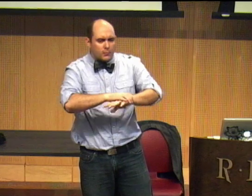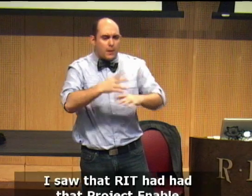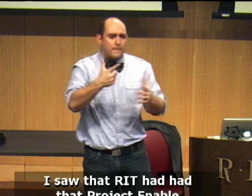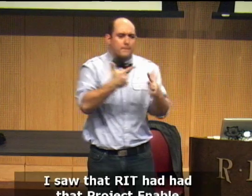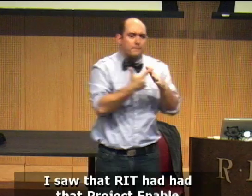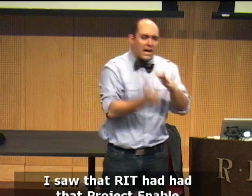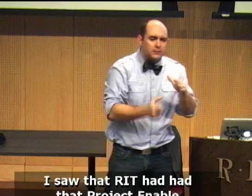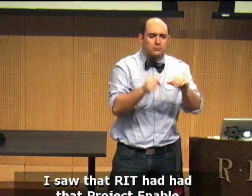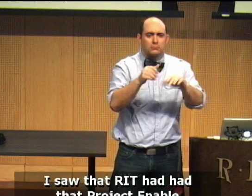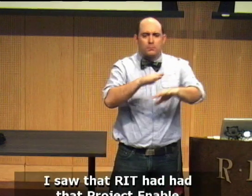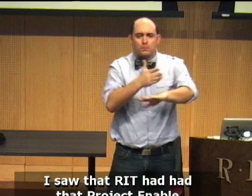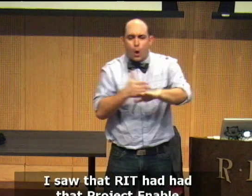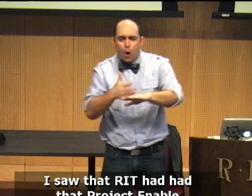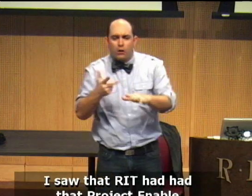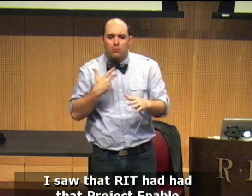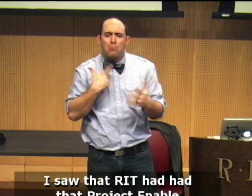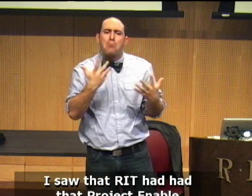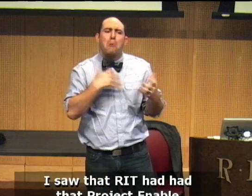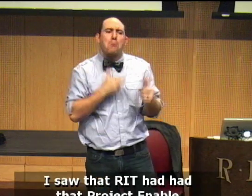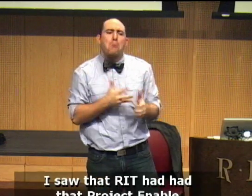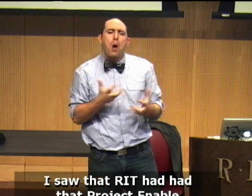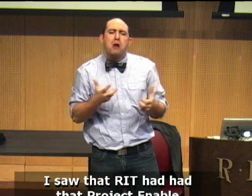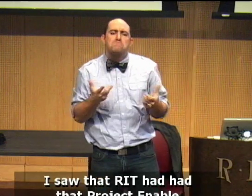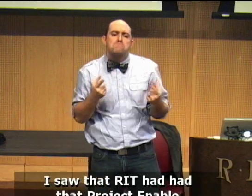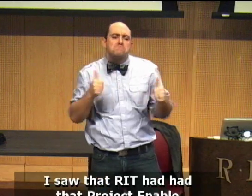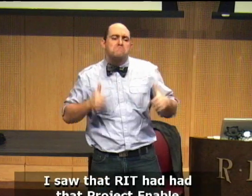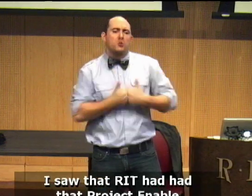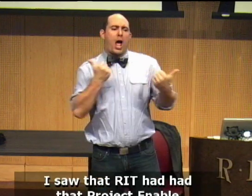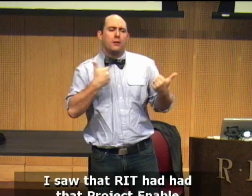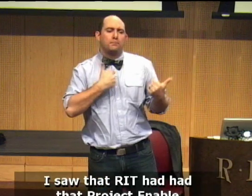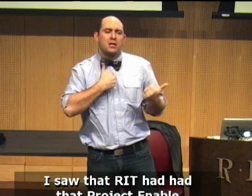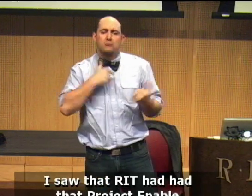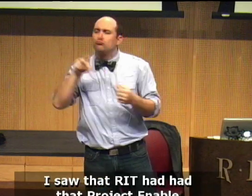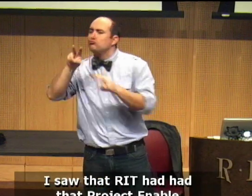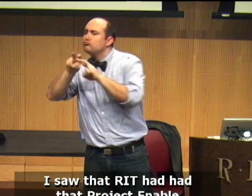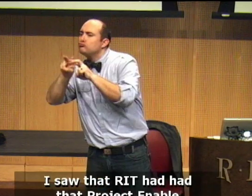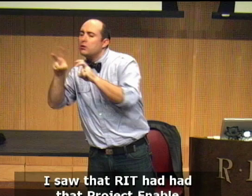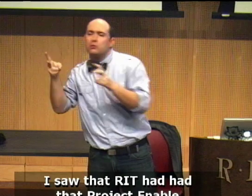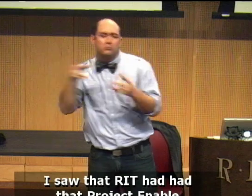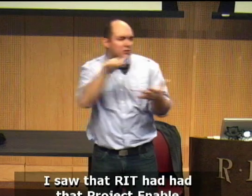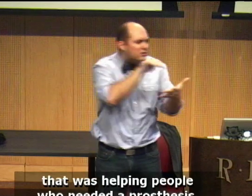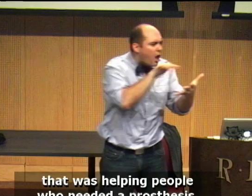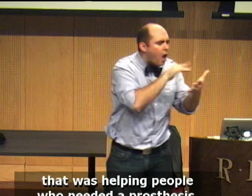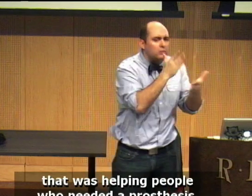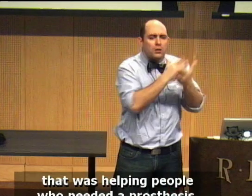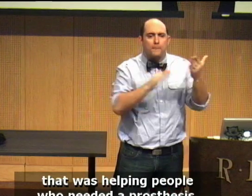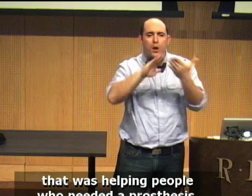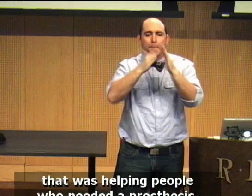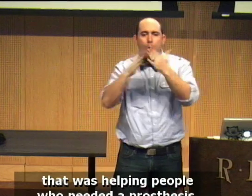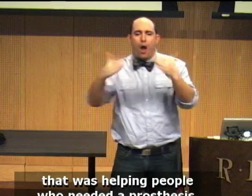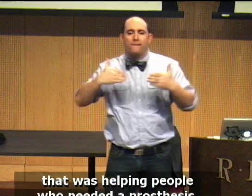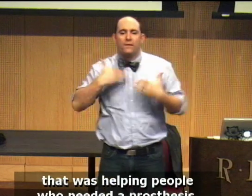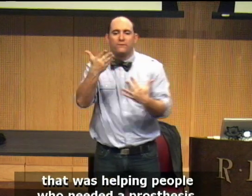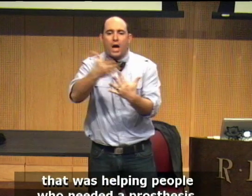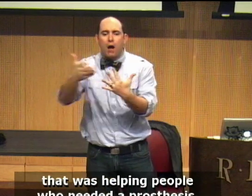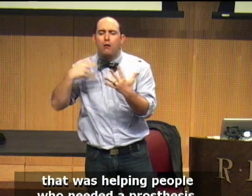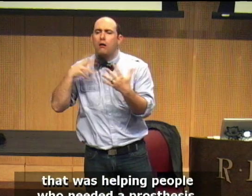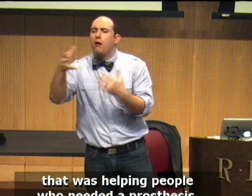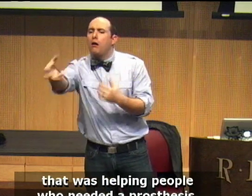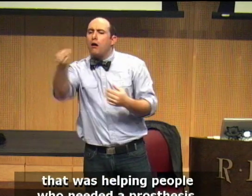I saw that RIT had that project Enable that was helping people who needed a